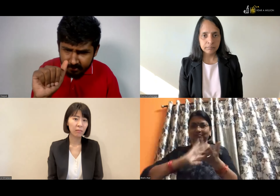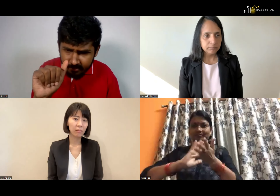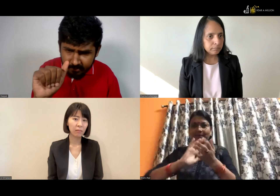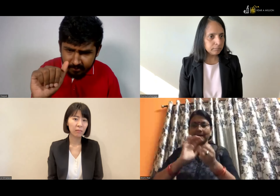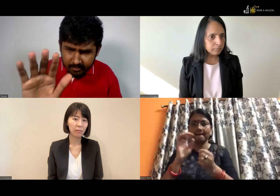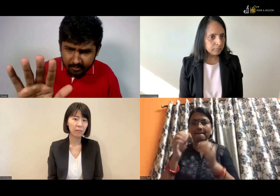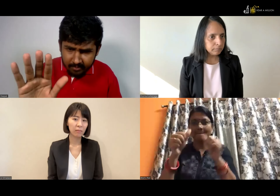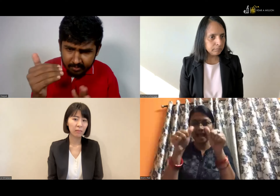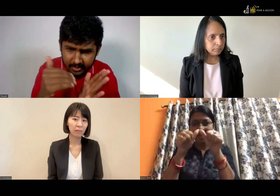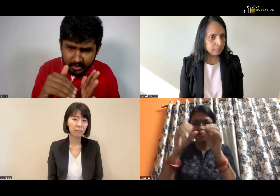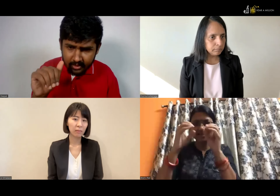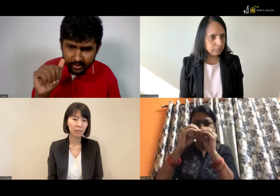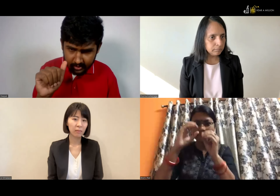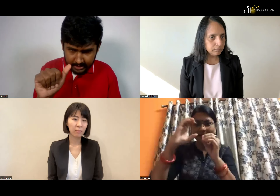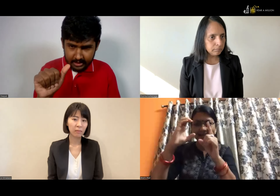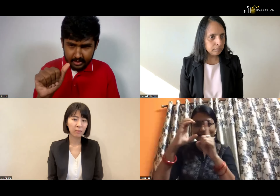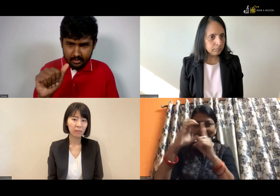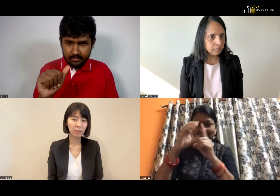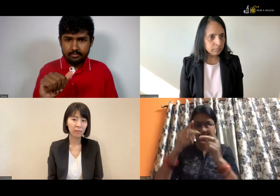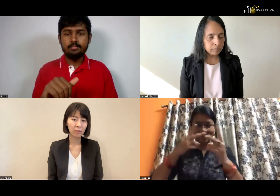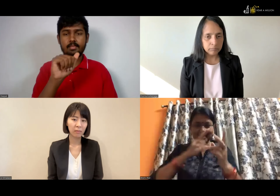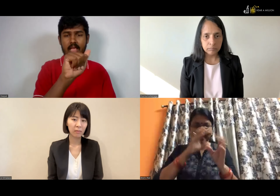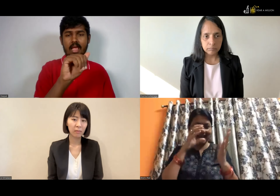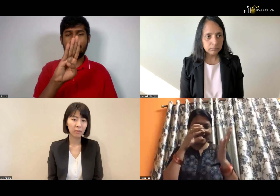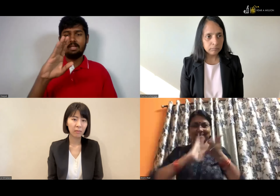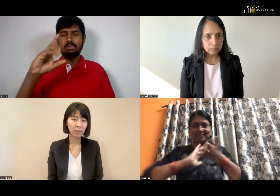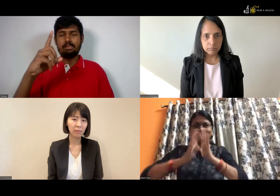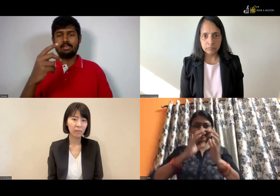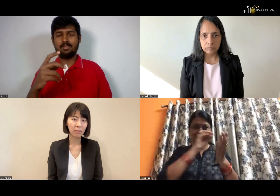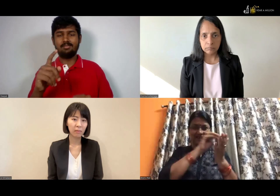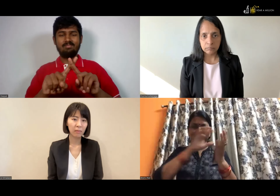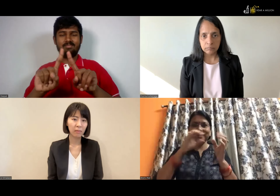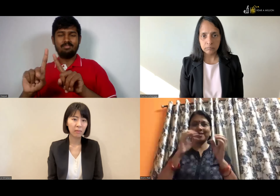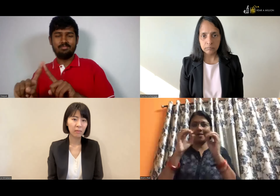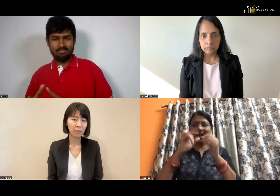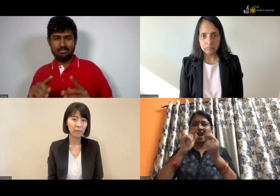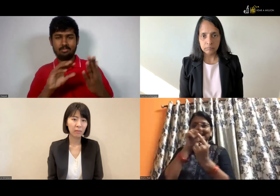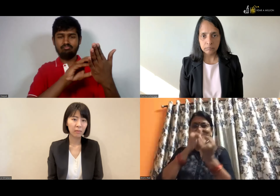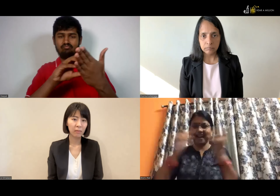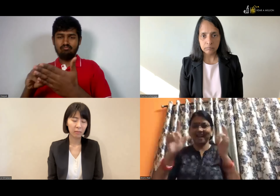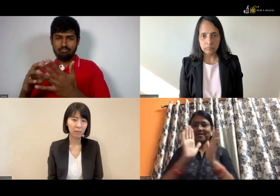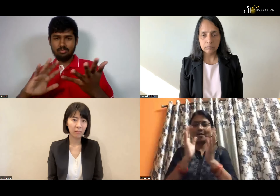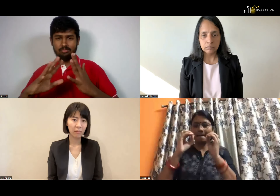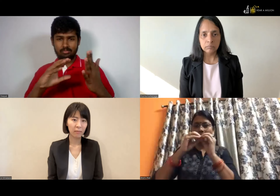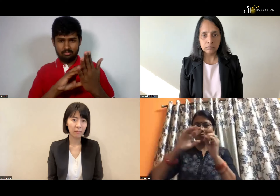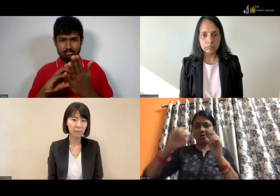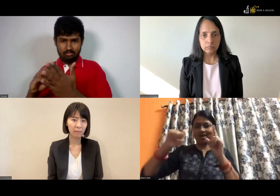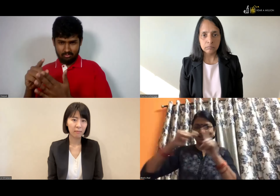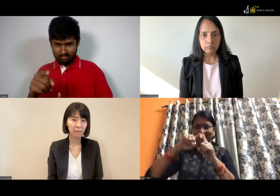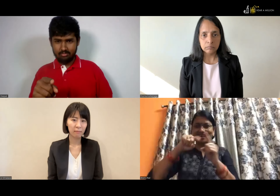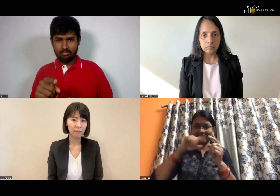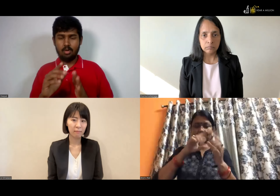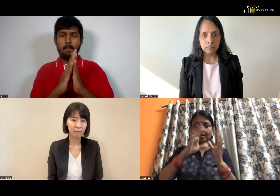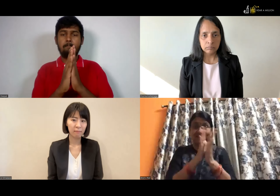a books, right? Like we have a LKG's book where we see